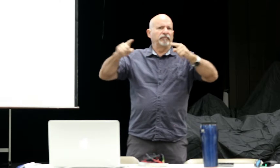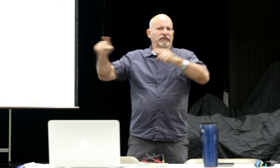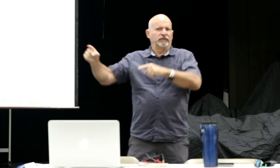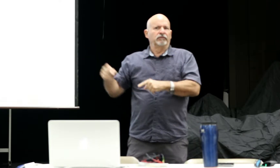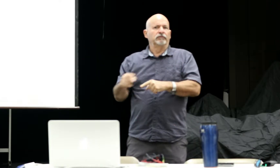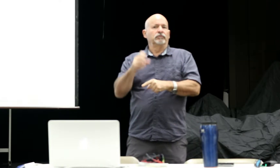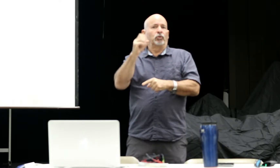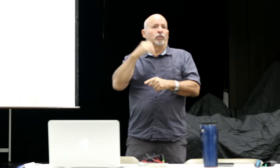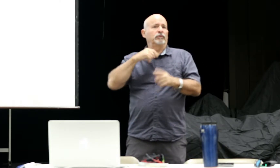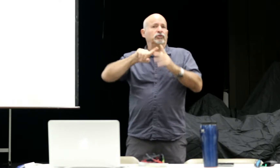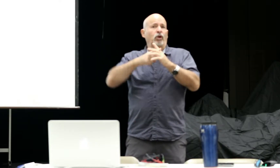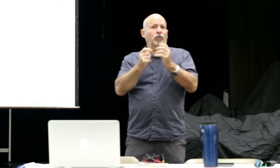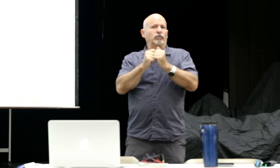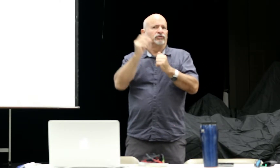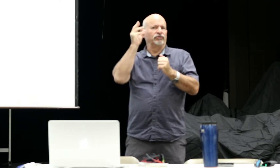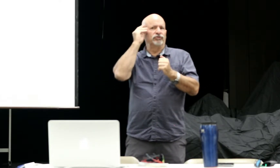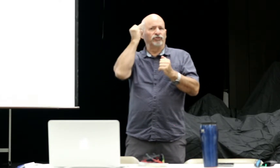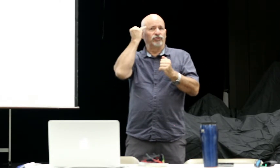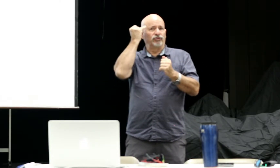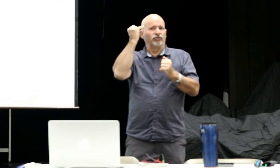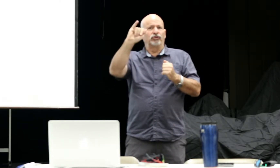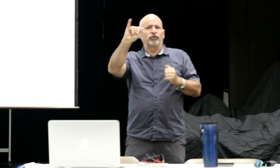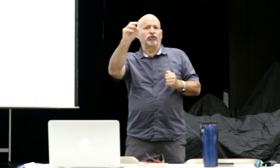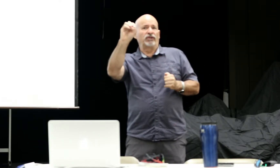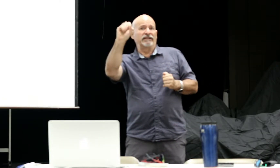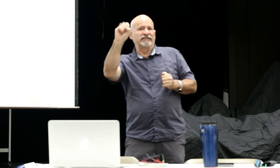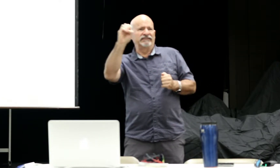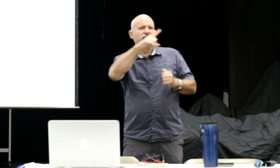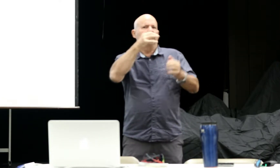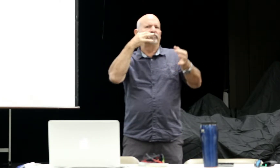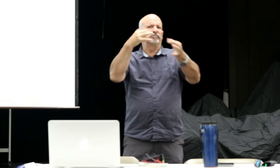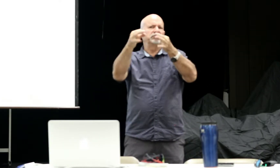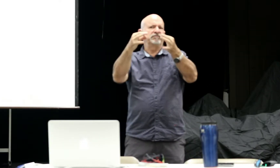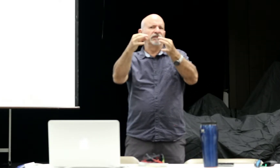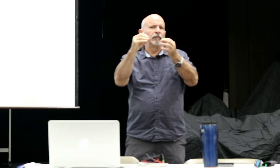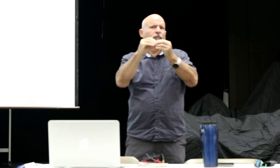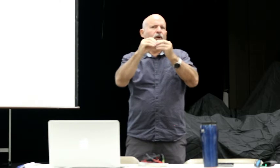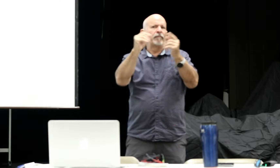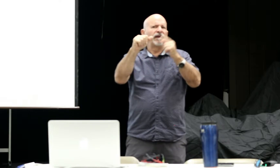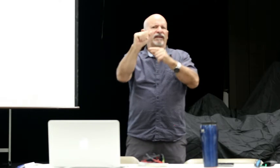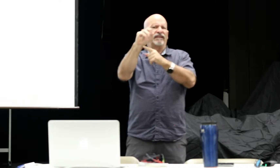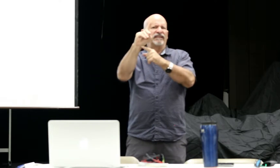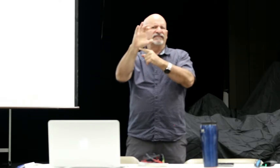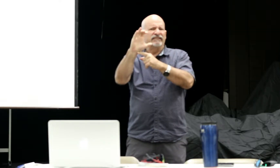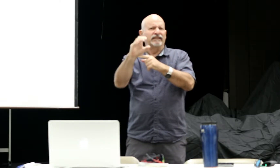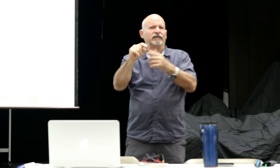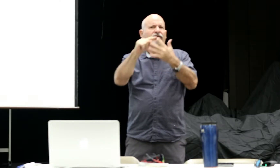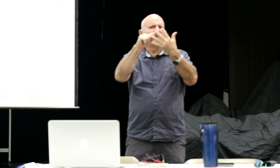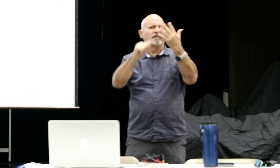share updates with what is going on here at DHHC. We have Jesse Lewis, who will be talking about the